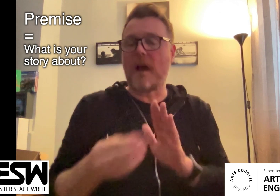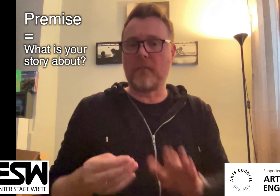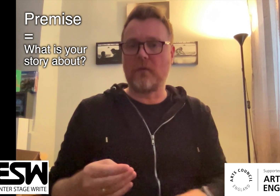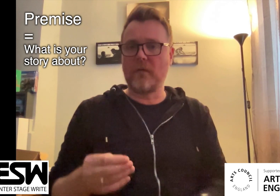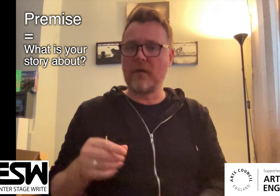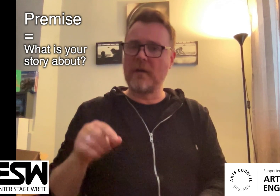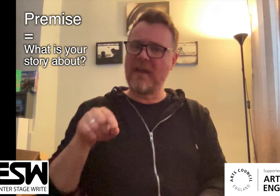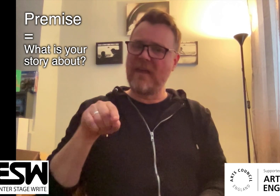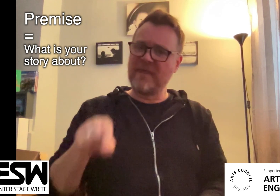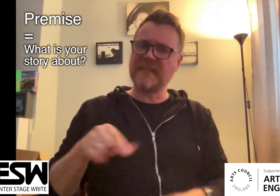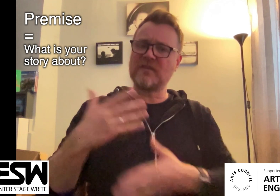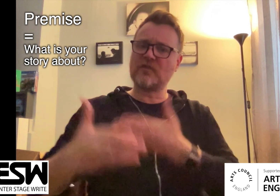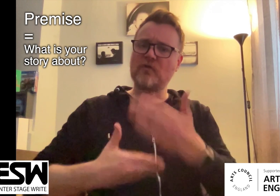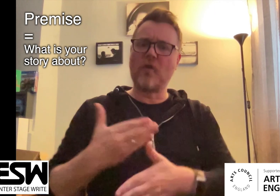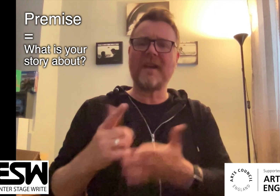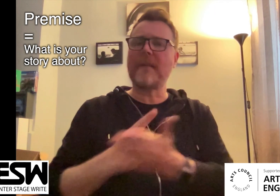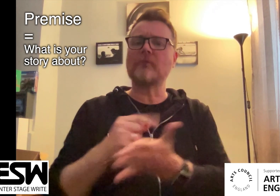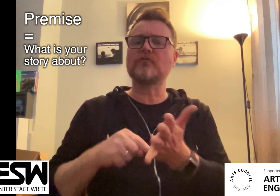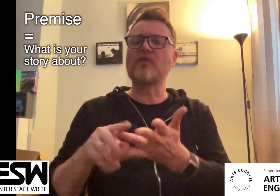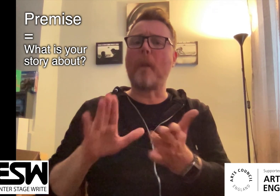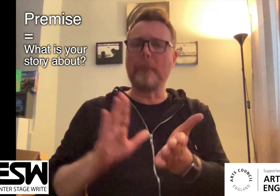For example, this story is about Tom,